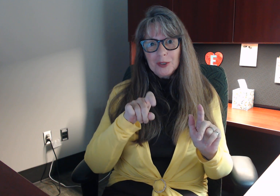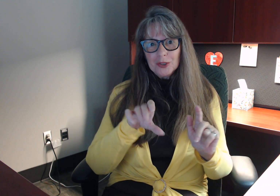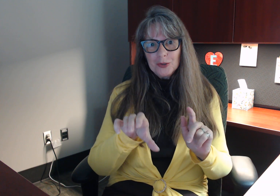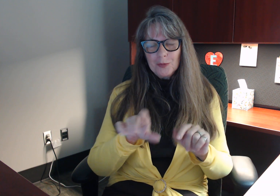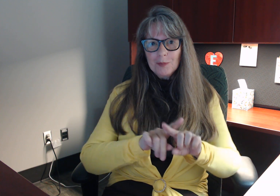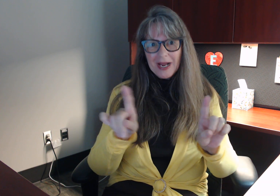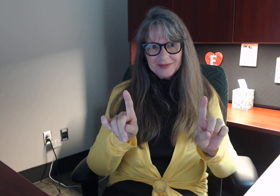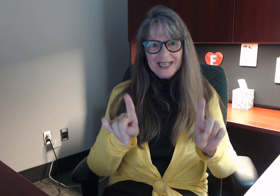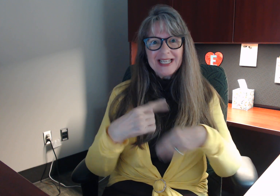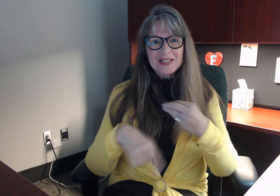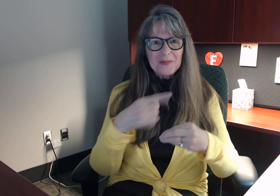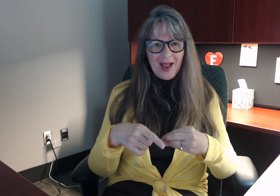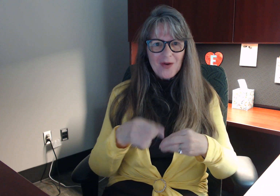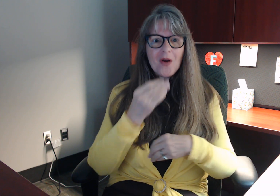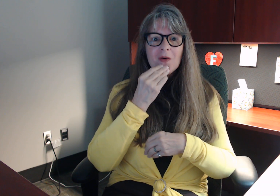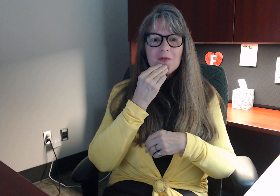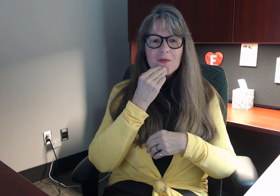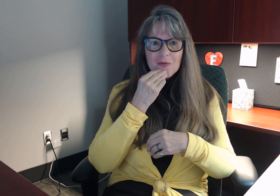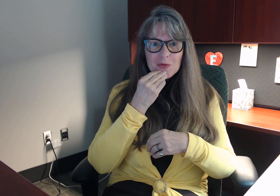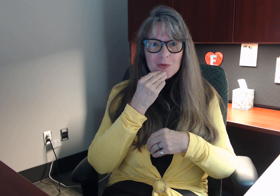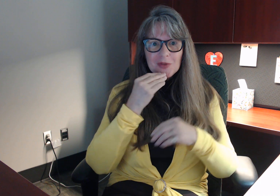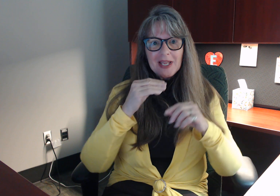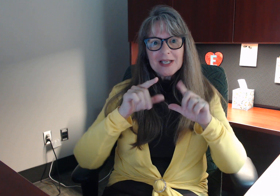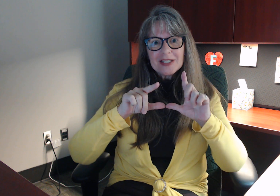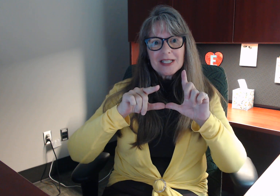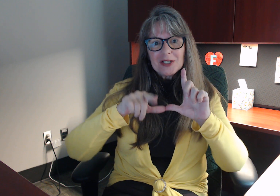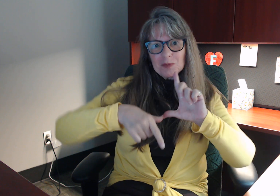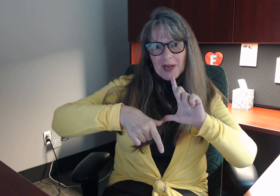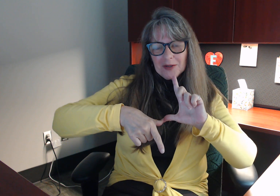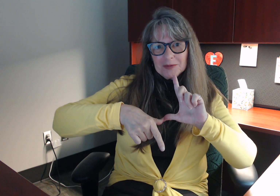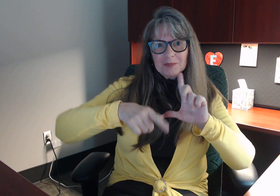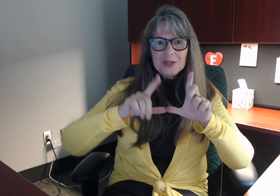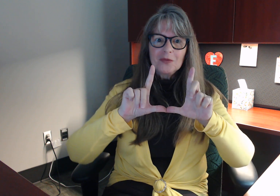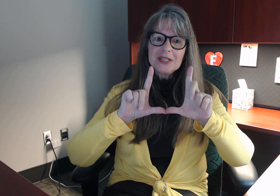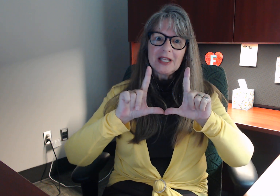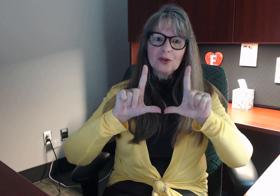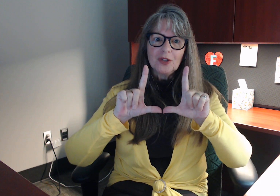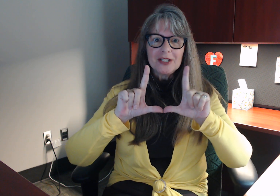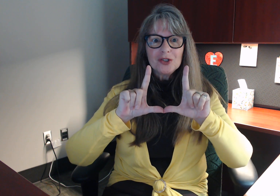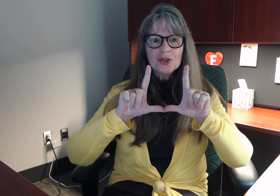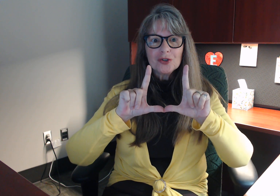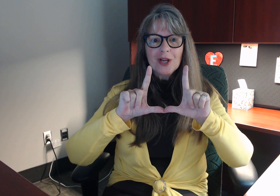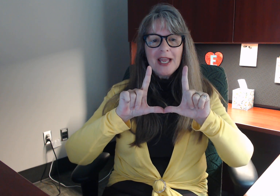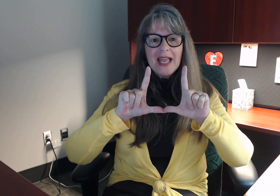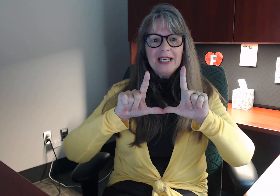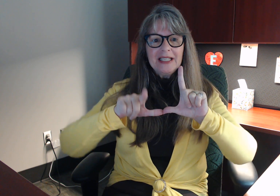should do. And it's about food that has expired. So this is like your licensure, and when